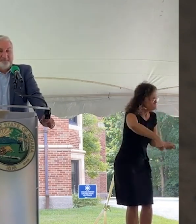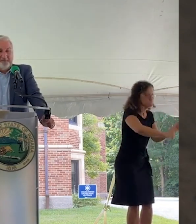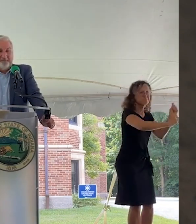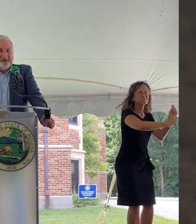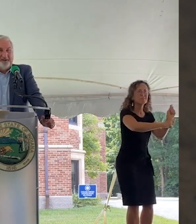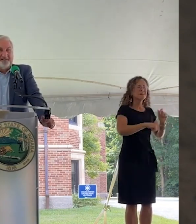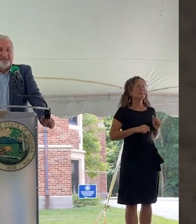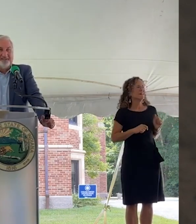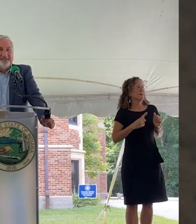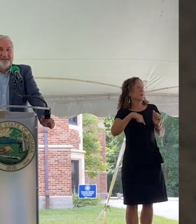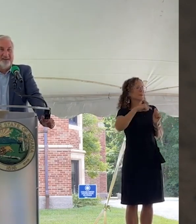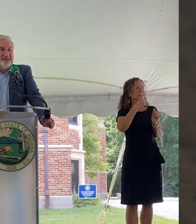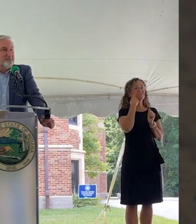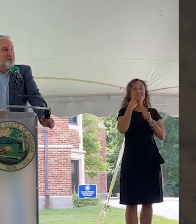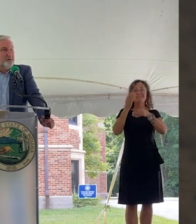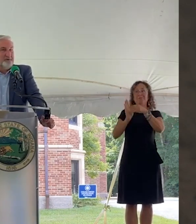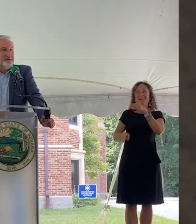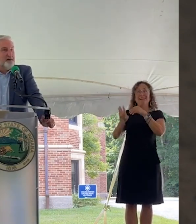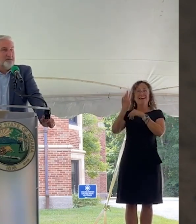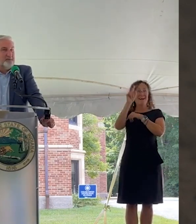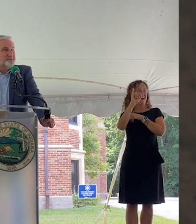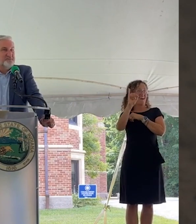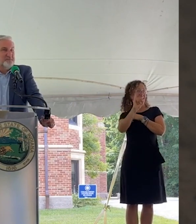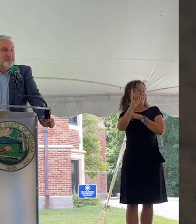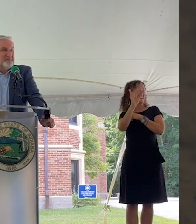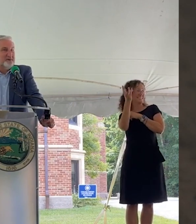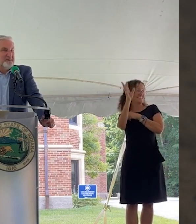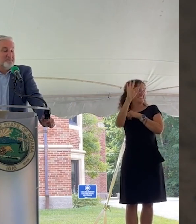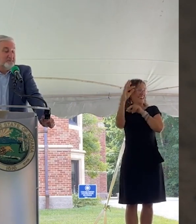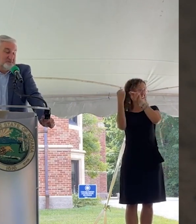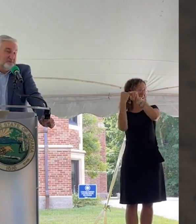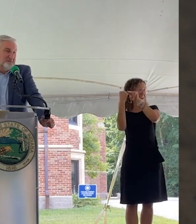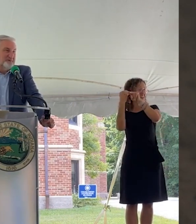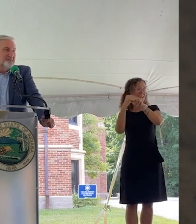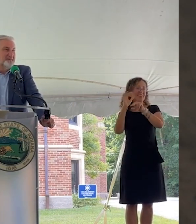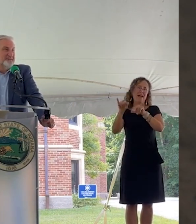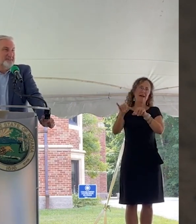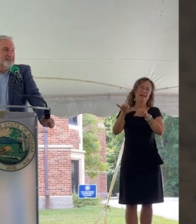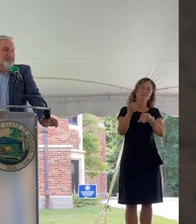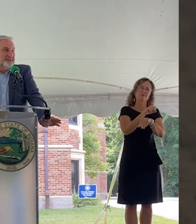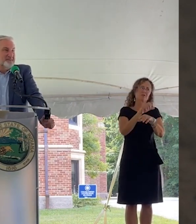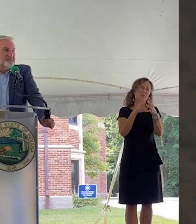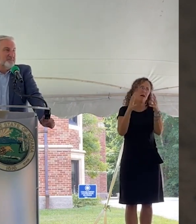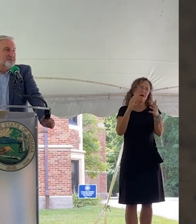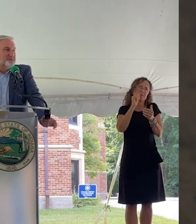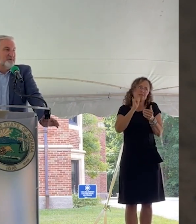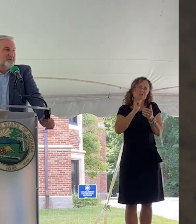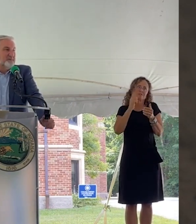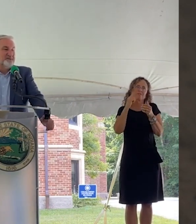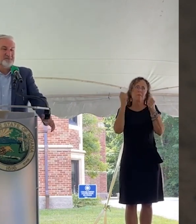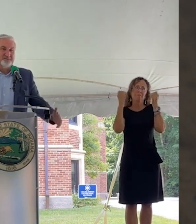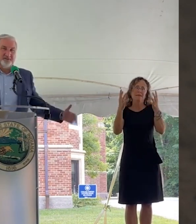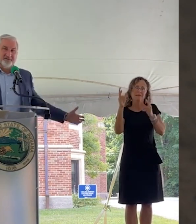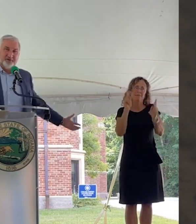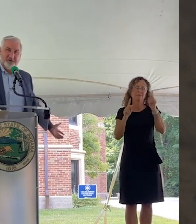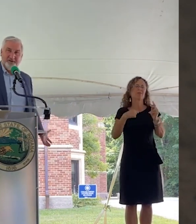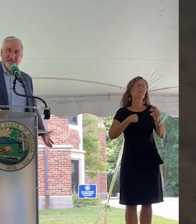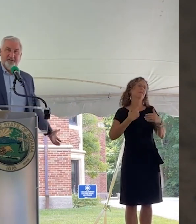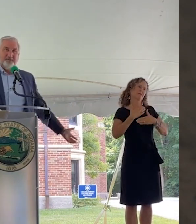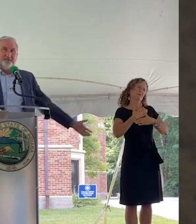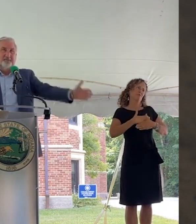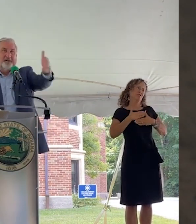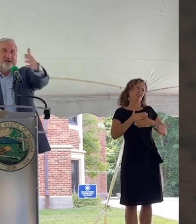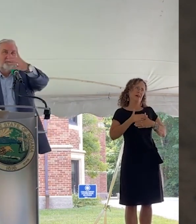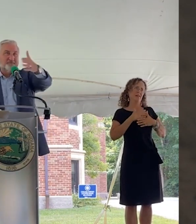just completed I-69, and that required a lot of patience from a lot of people. It still will. And I just appreciate all the patience that it